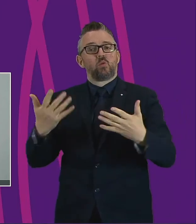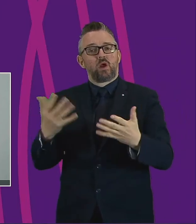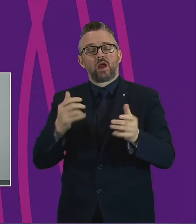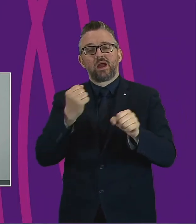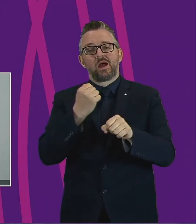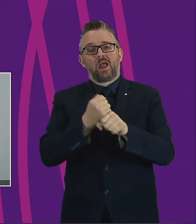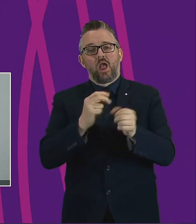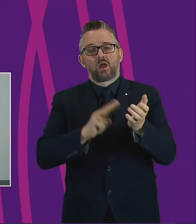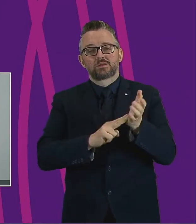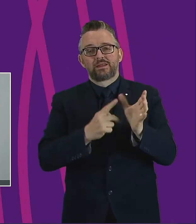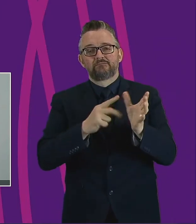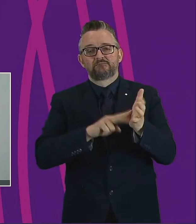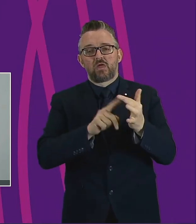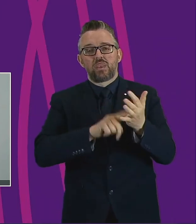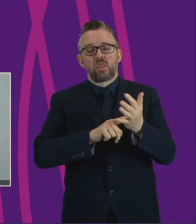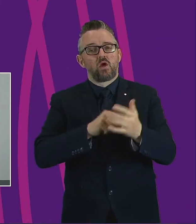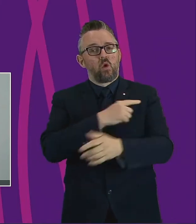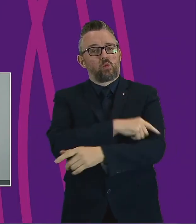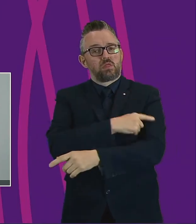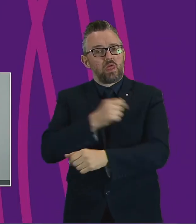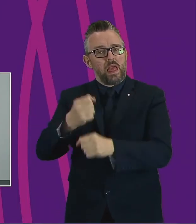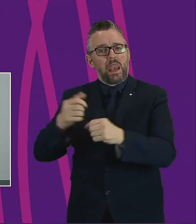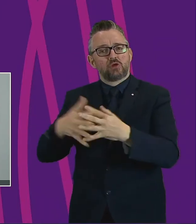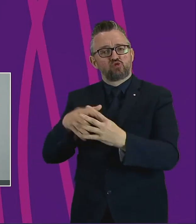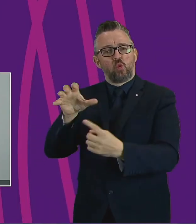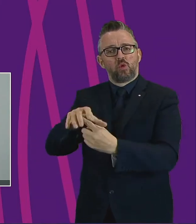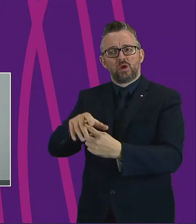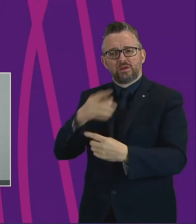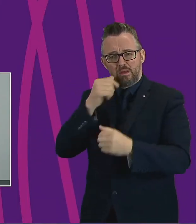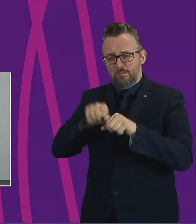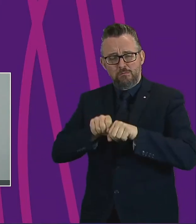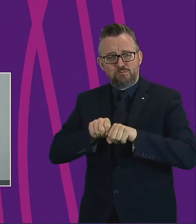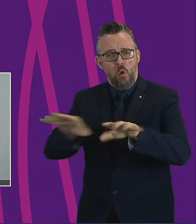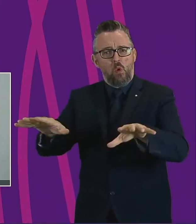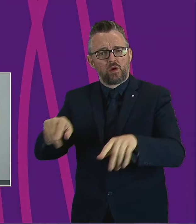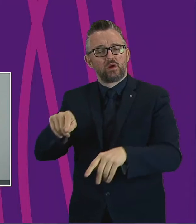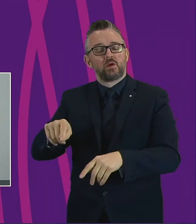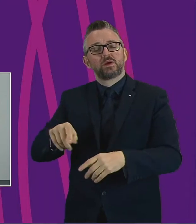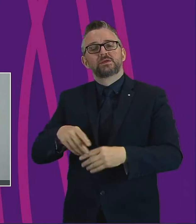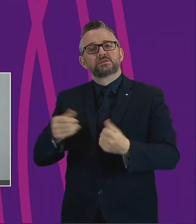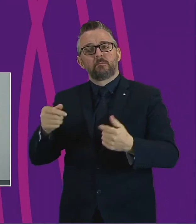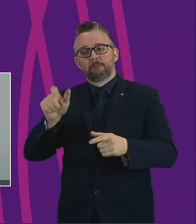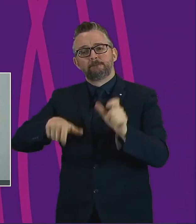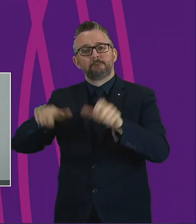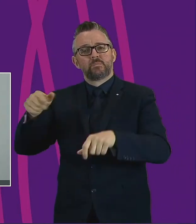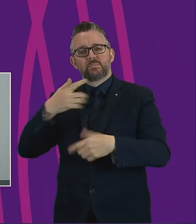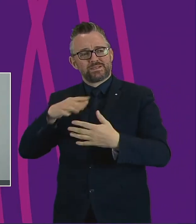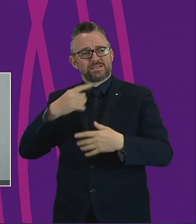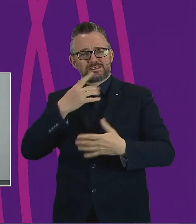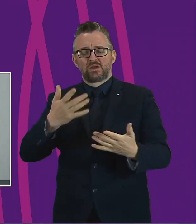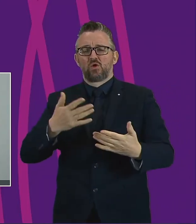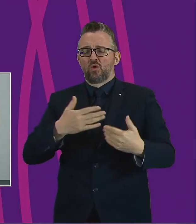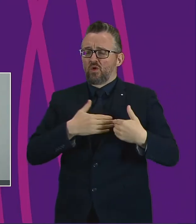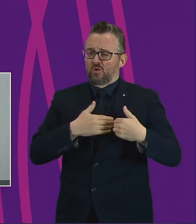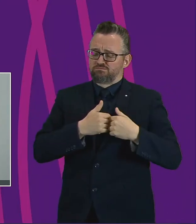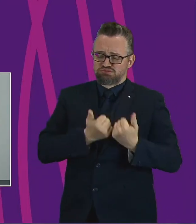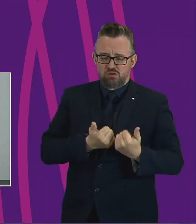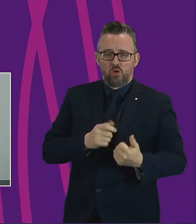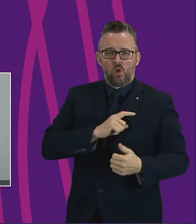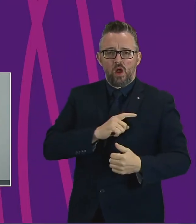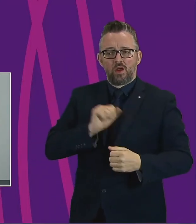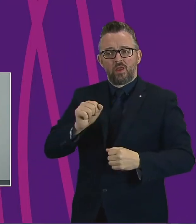Gartnavel Hospital in Glasgow. Families affected by the outbreak have shared heartbreaking accounts of the loss of loved